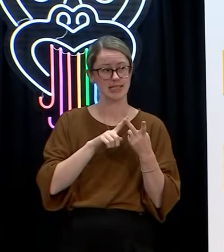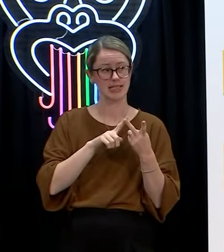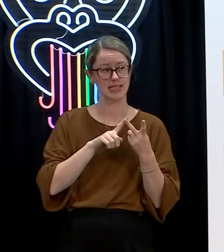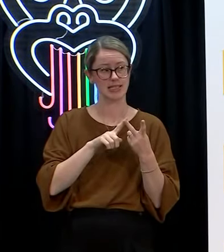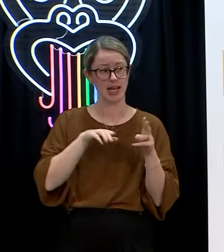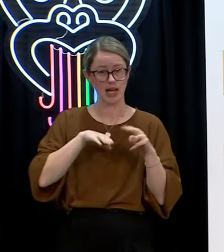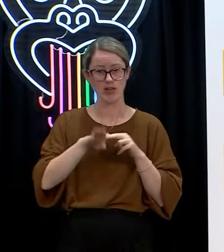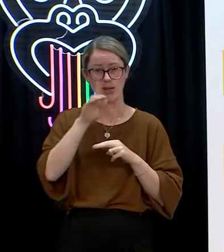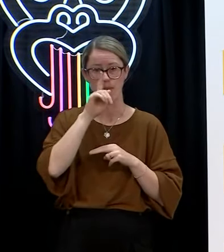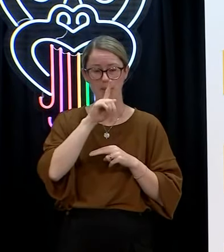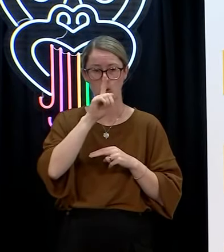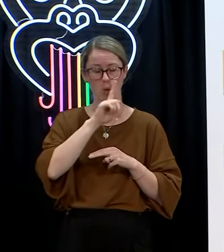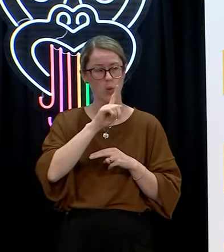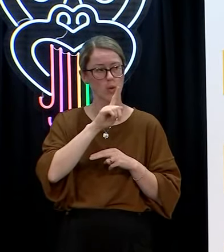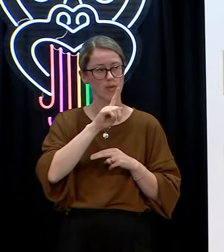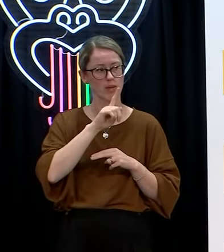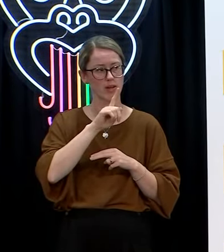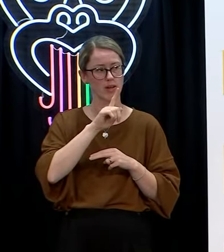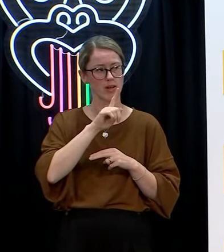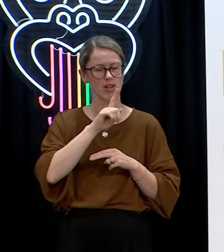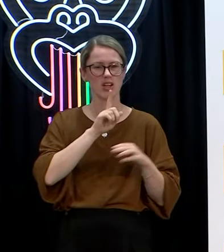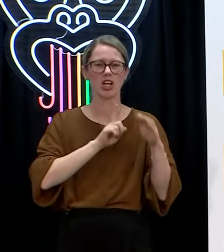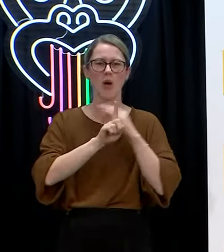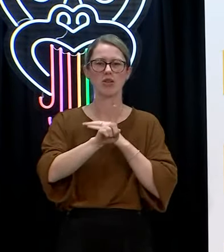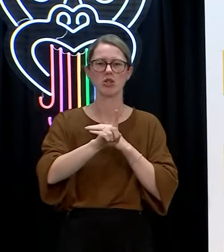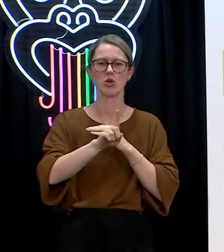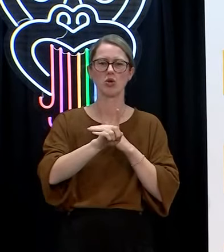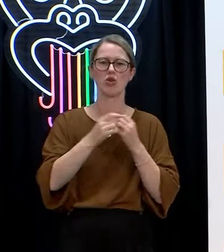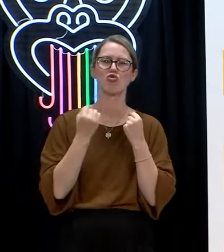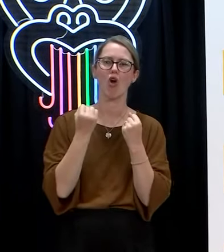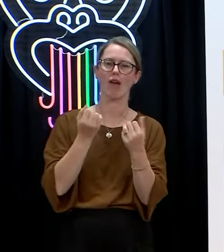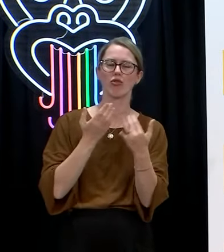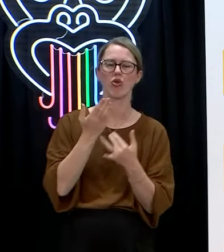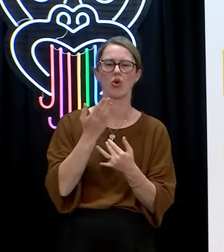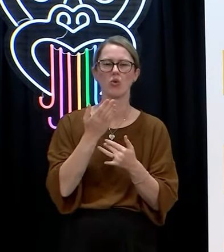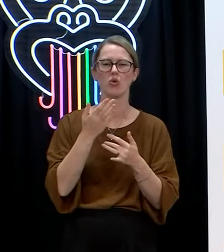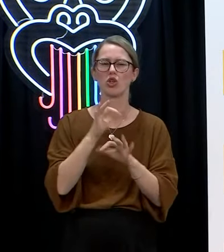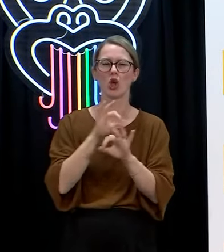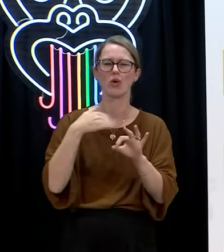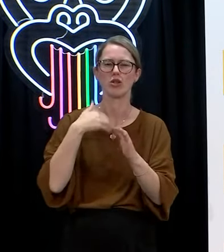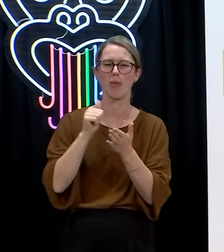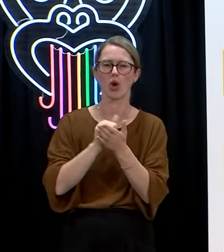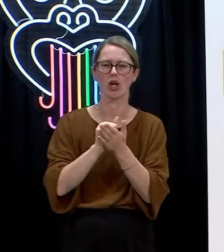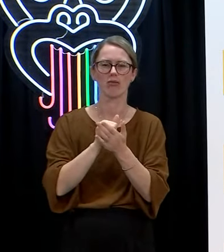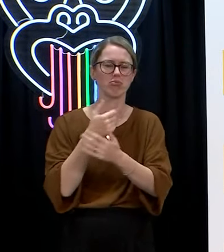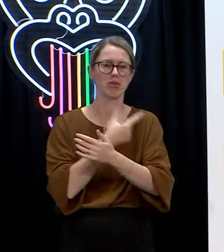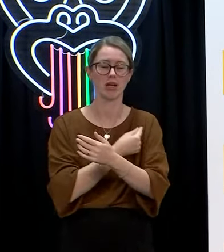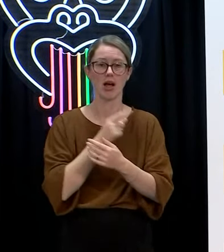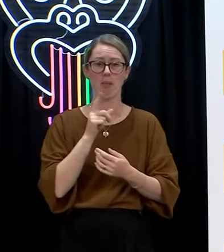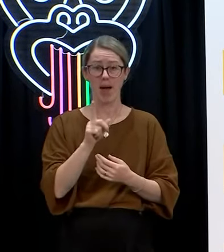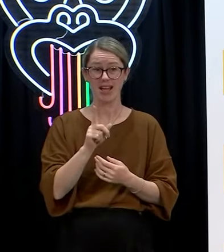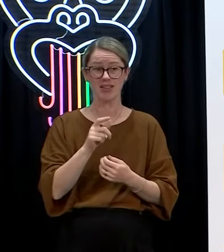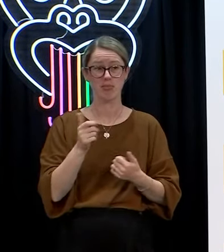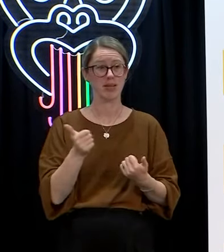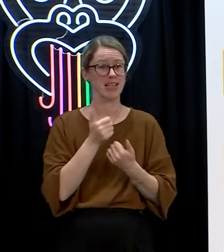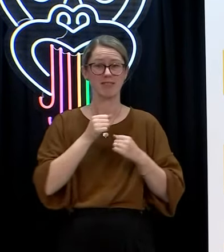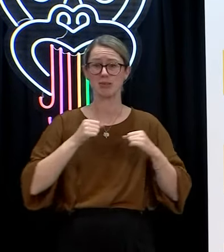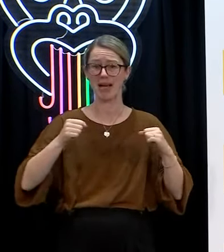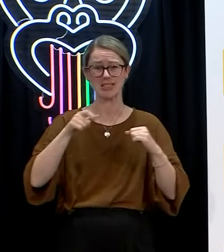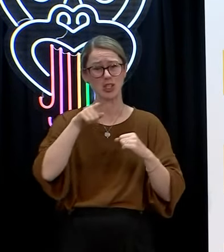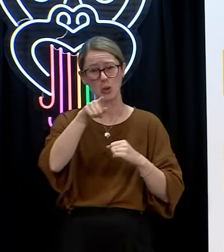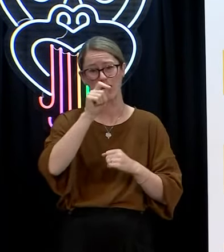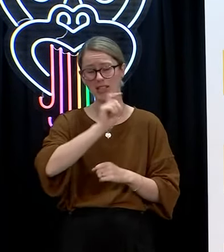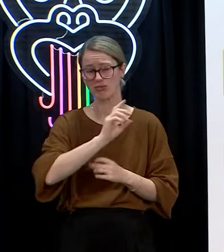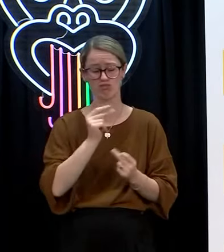in people going to the ones that don't require a booking, like the drive-through ones. there is still plenty of capacity. So, roll on